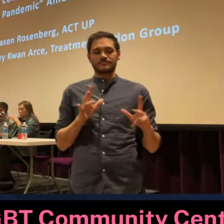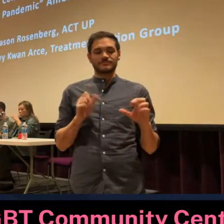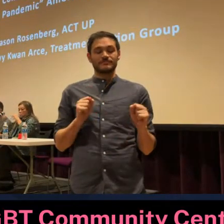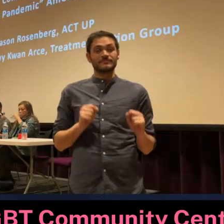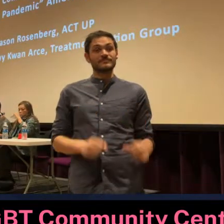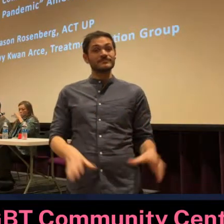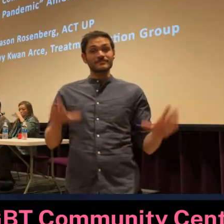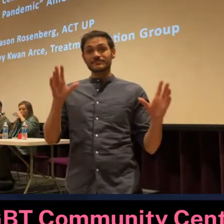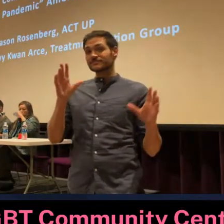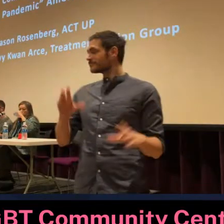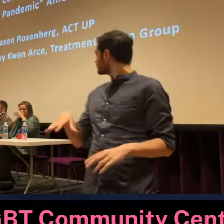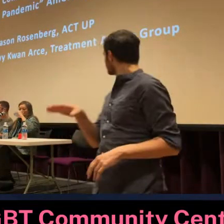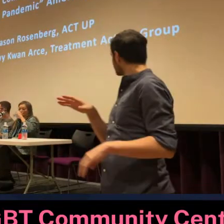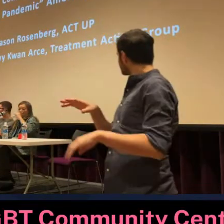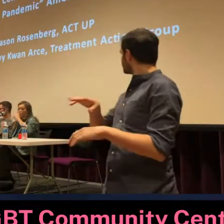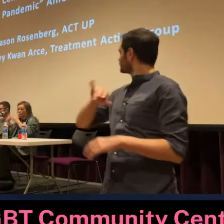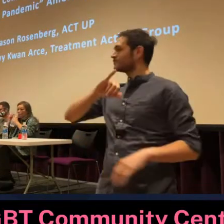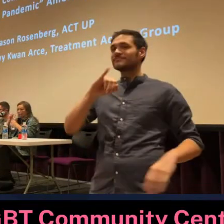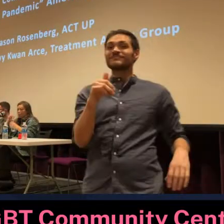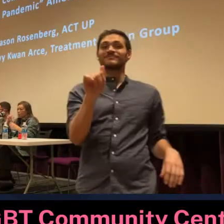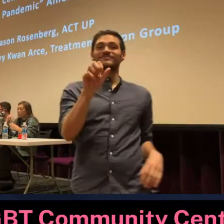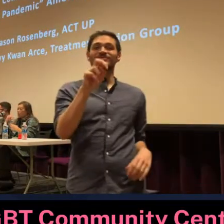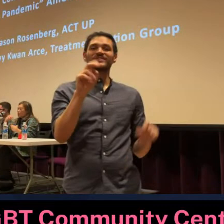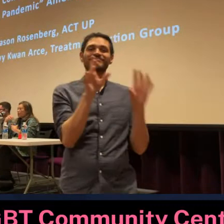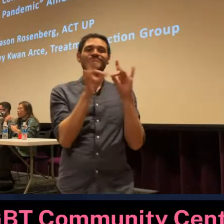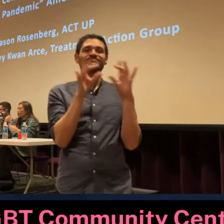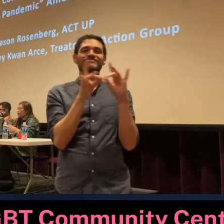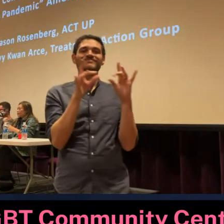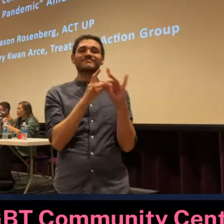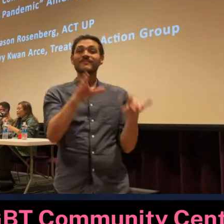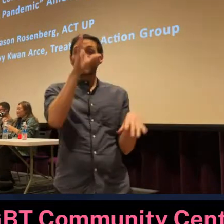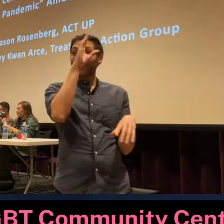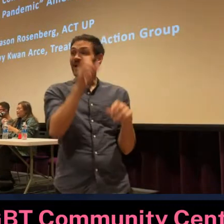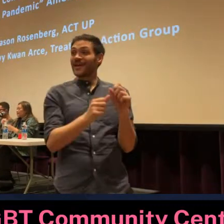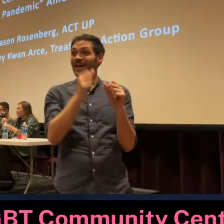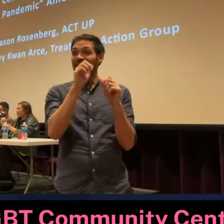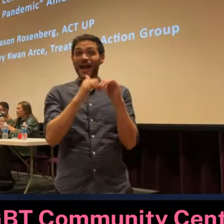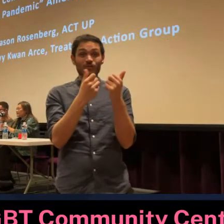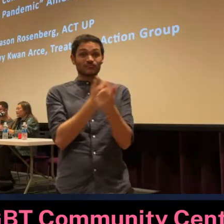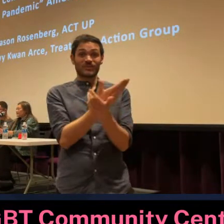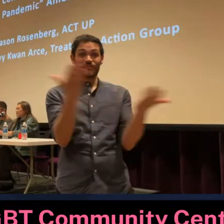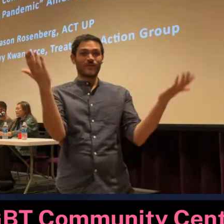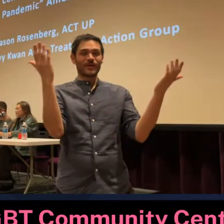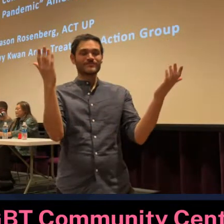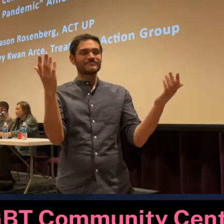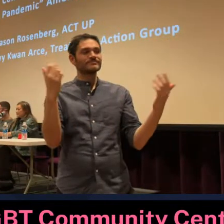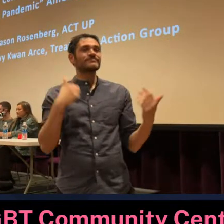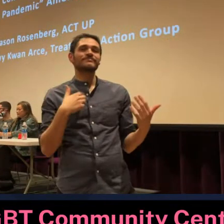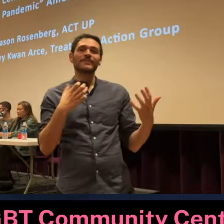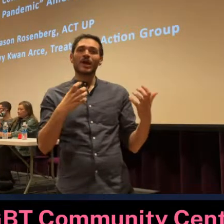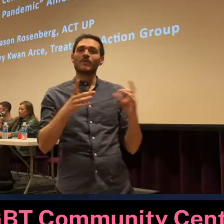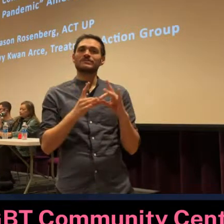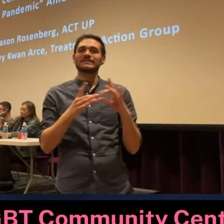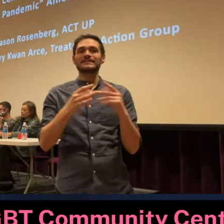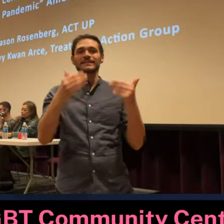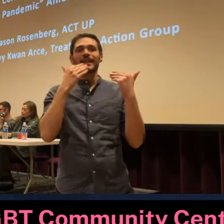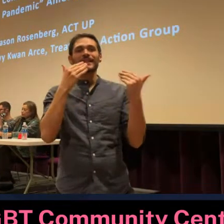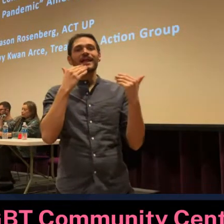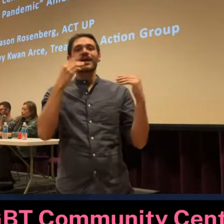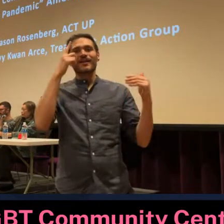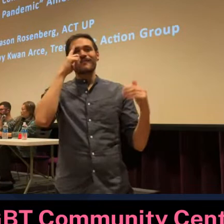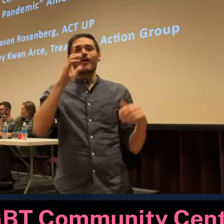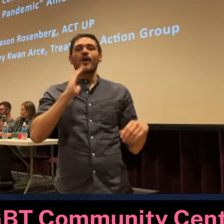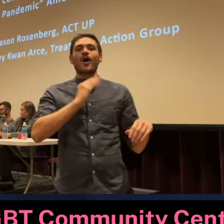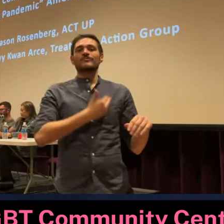All right, how's everyone doing? Great. I just want to extend a big thank you to our last